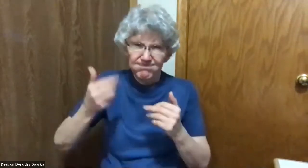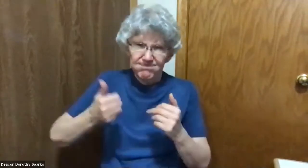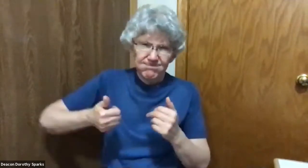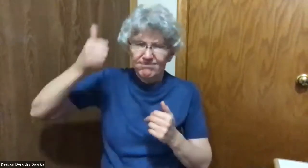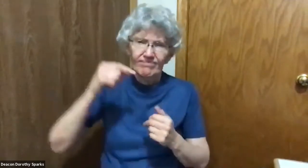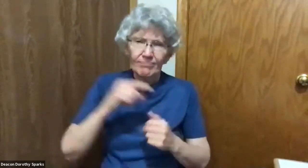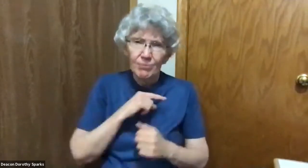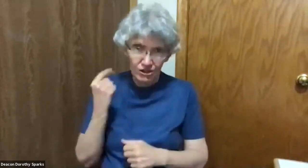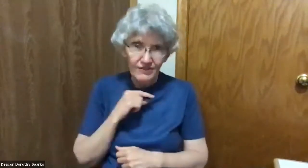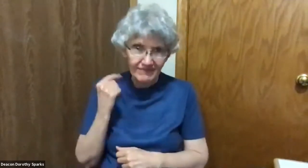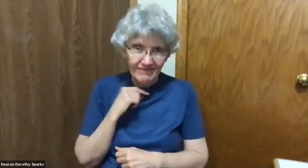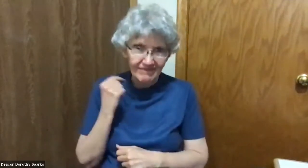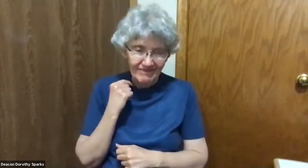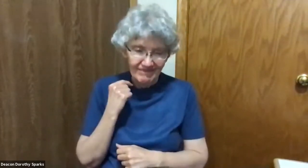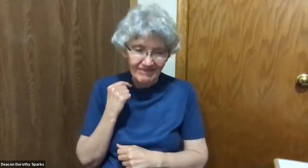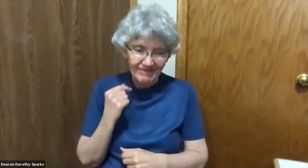Annas